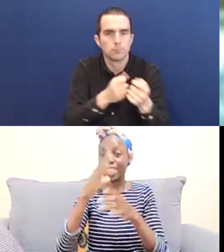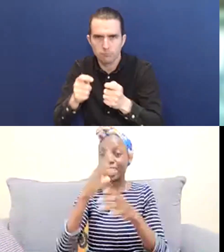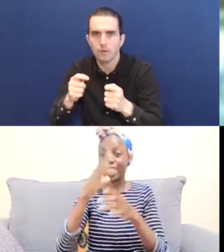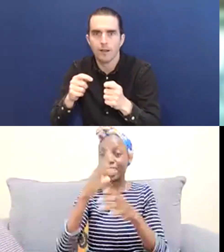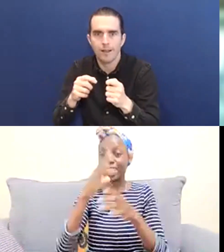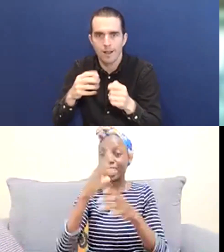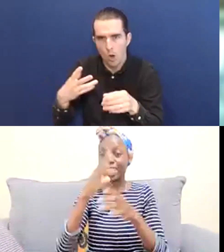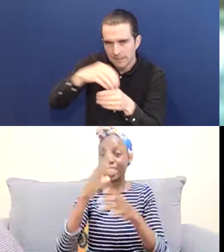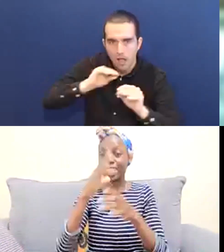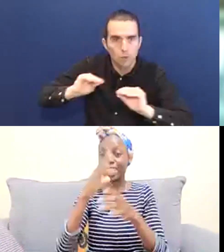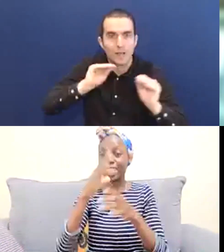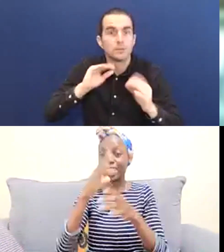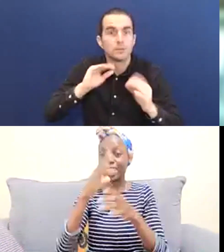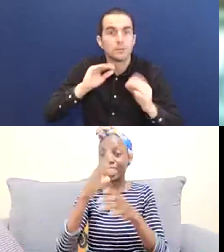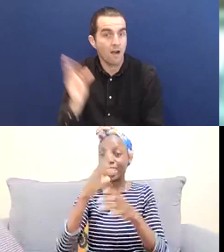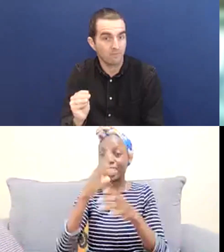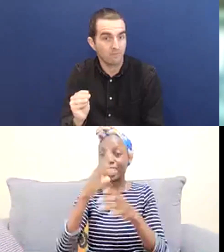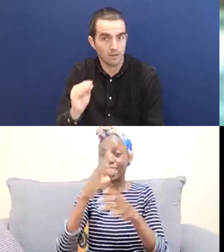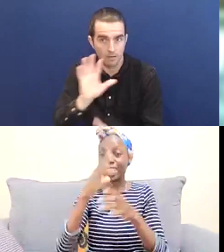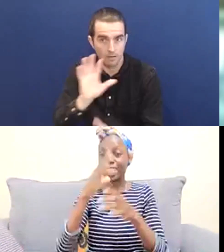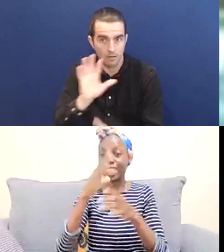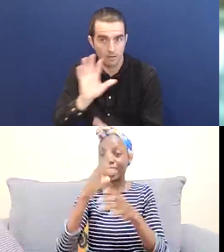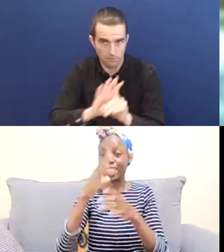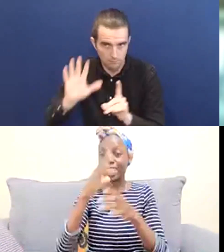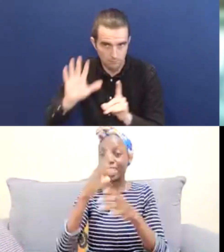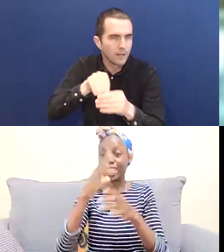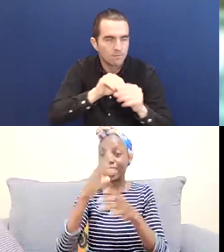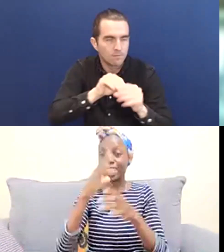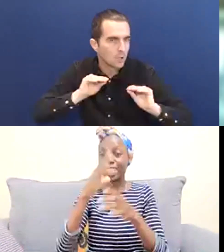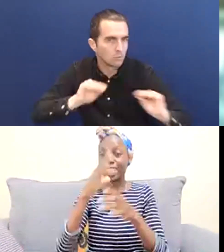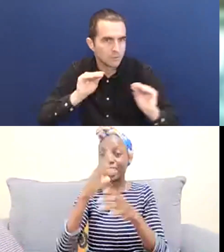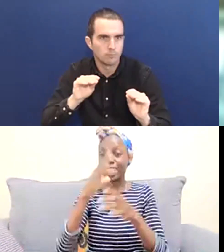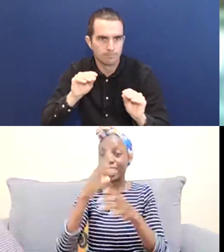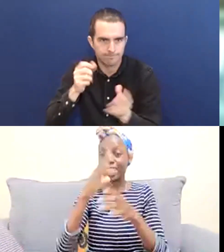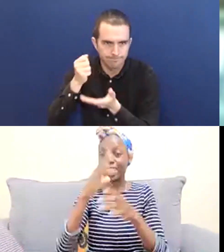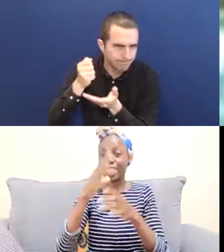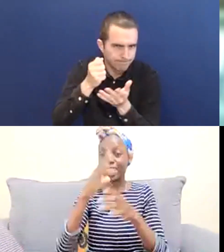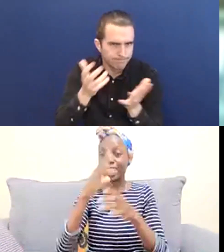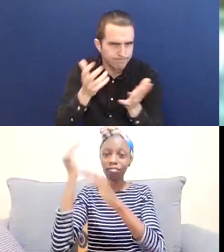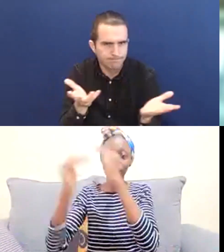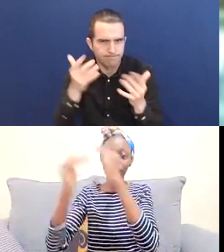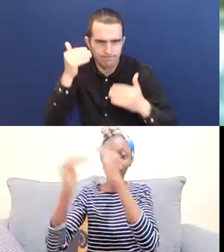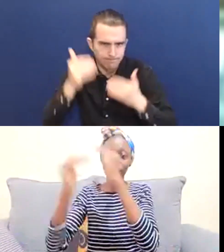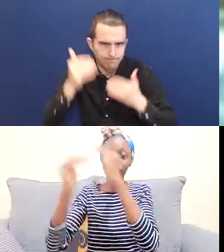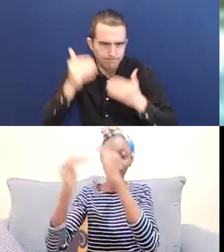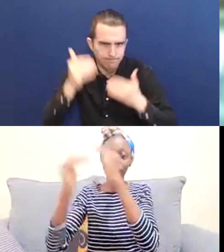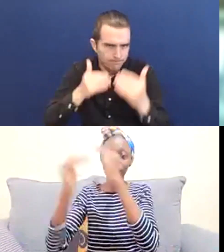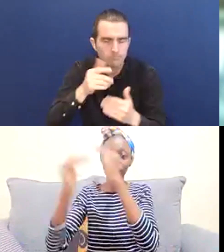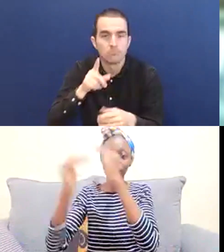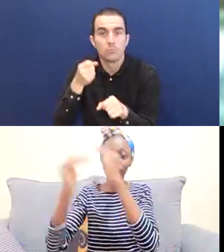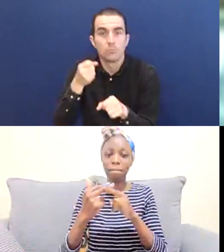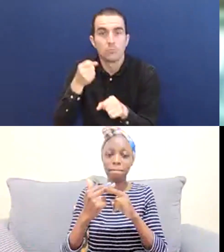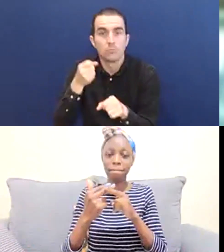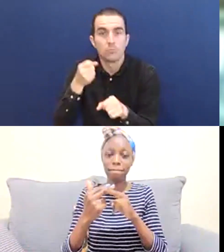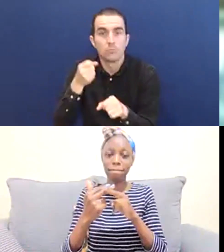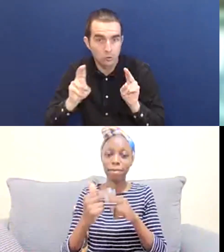International Programs and Senior Research at the Burton Blatt Institute of Syracuse University, and many